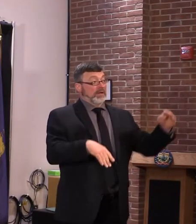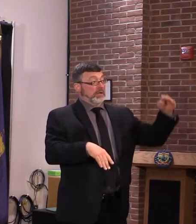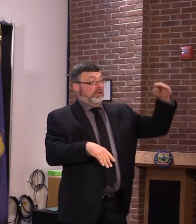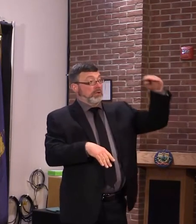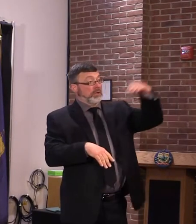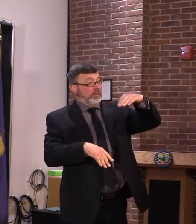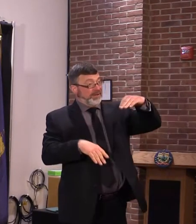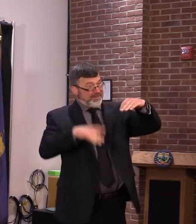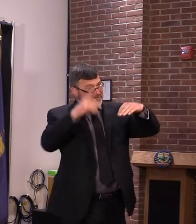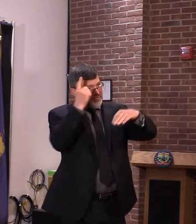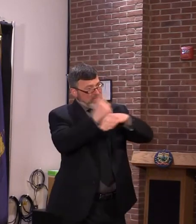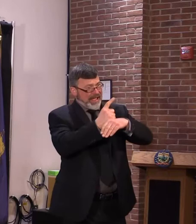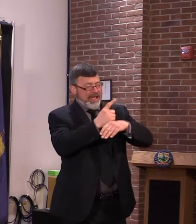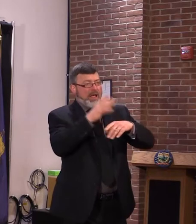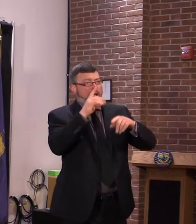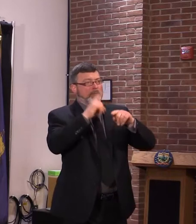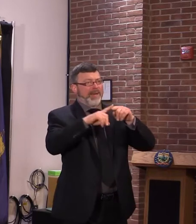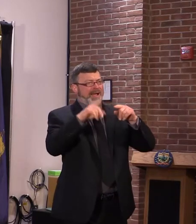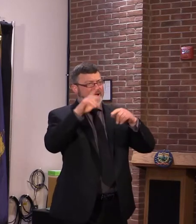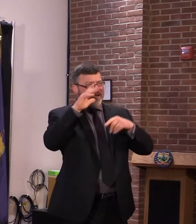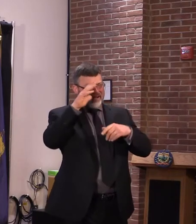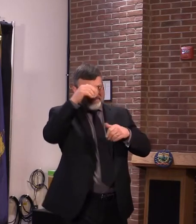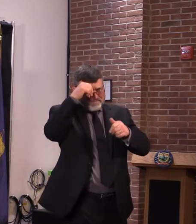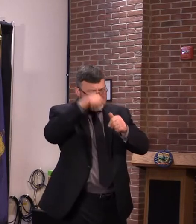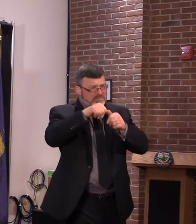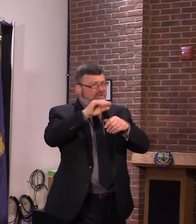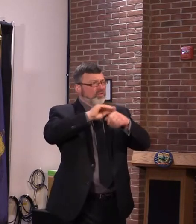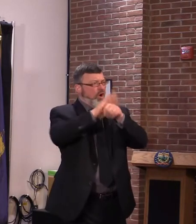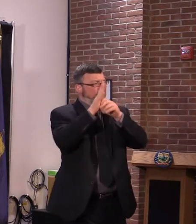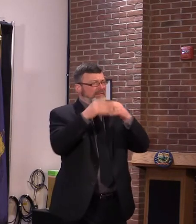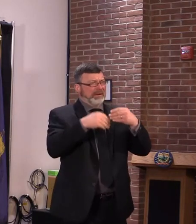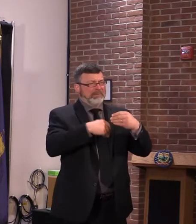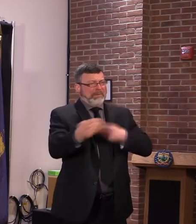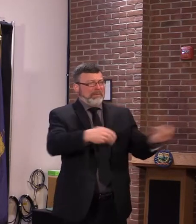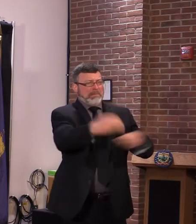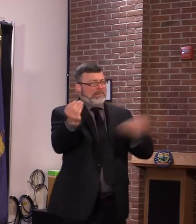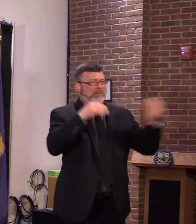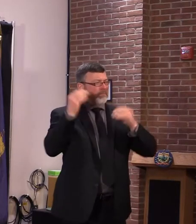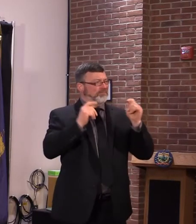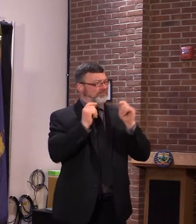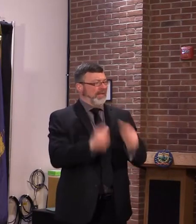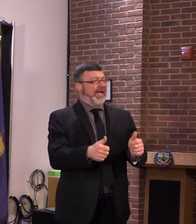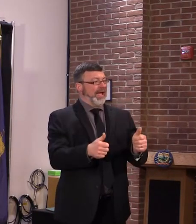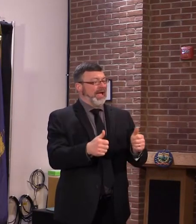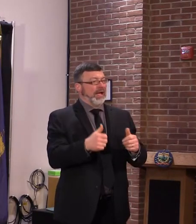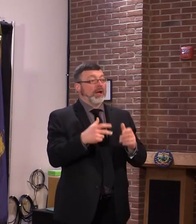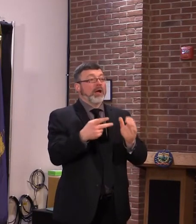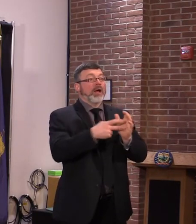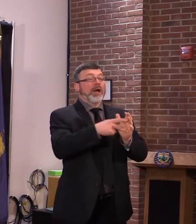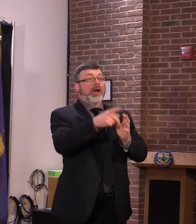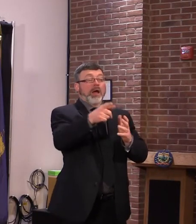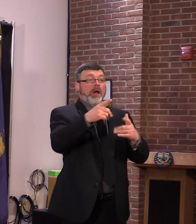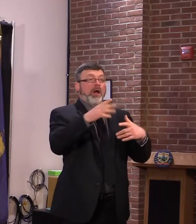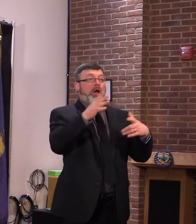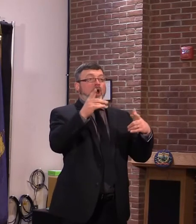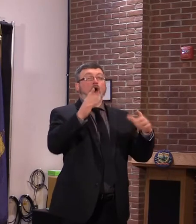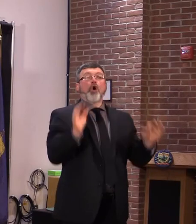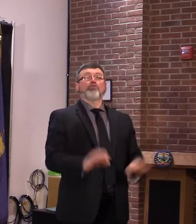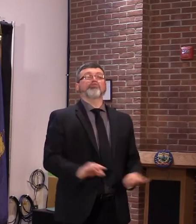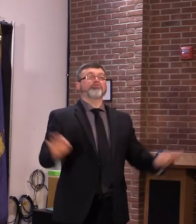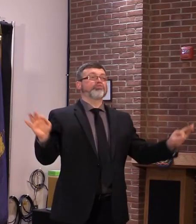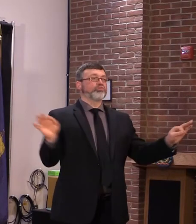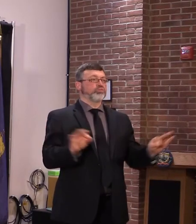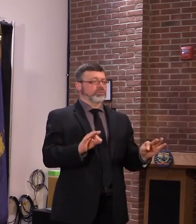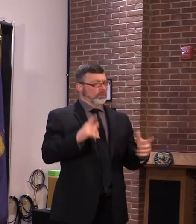transmission. So this is not the time to totally loosen up completely. But at the same time,